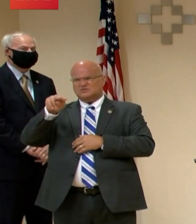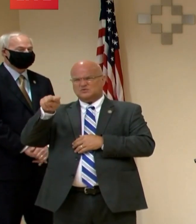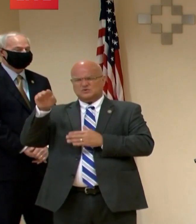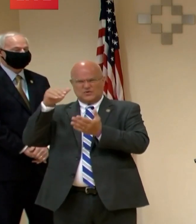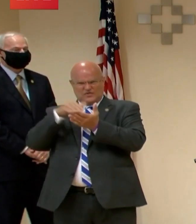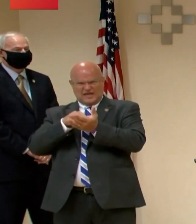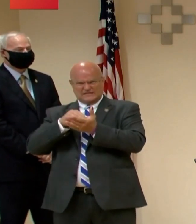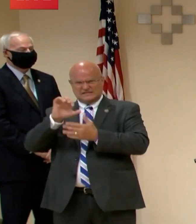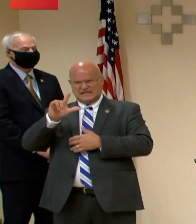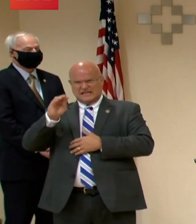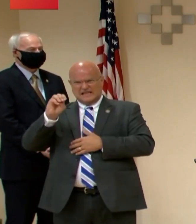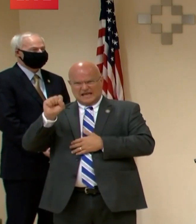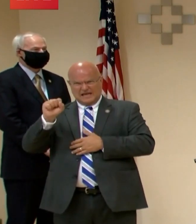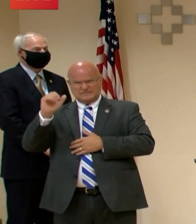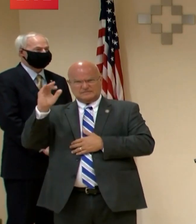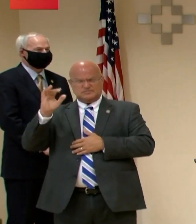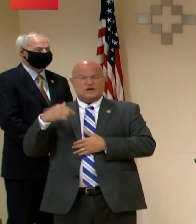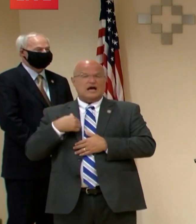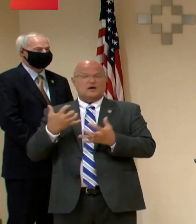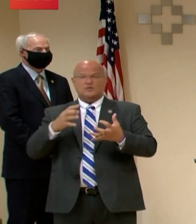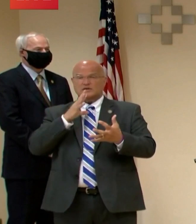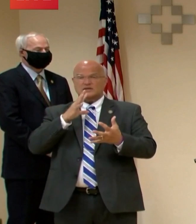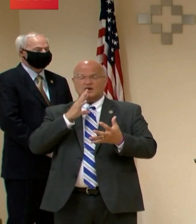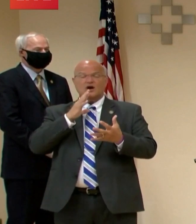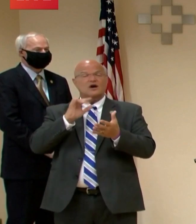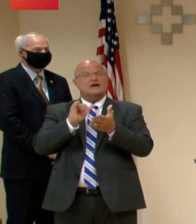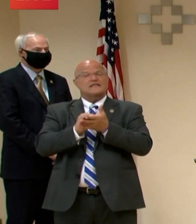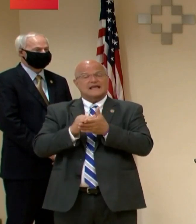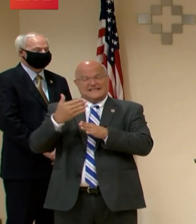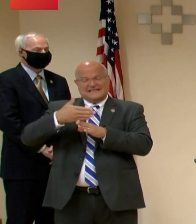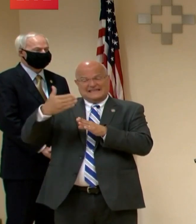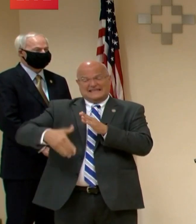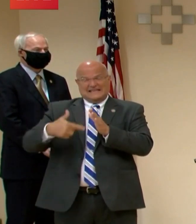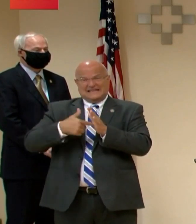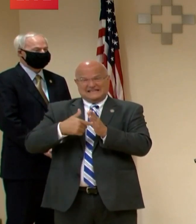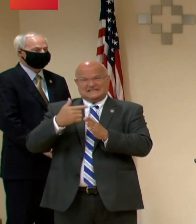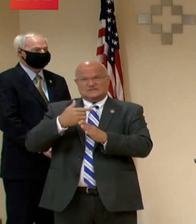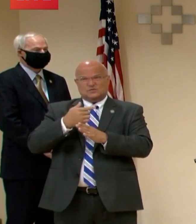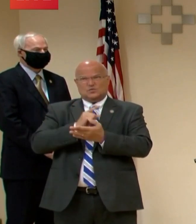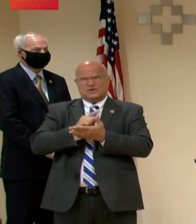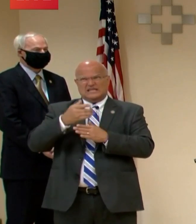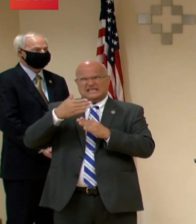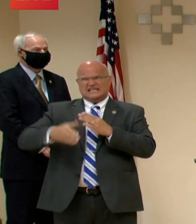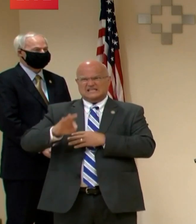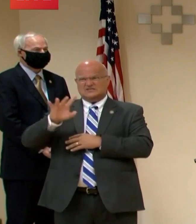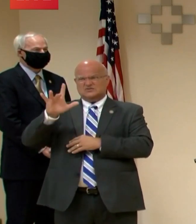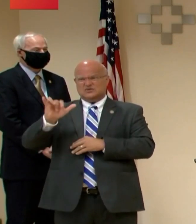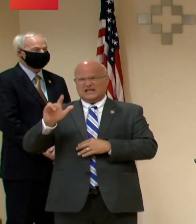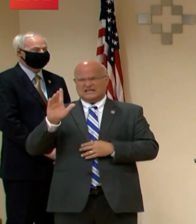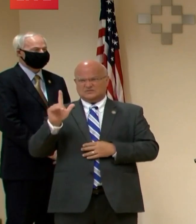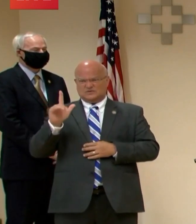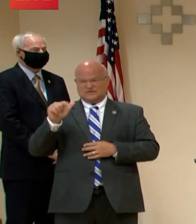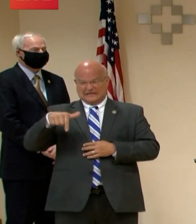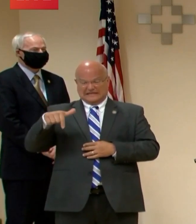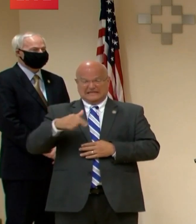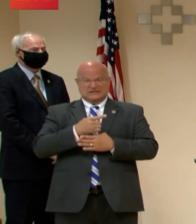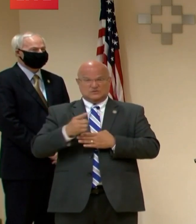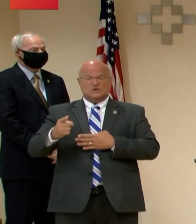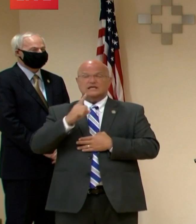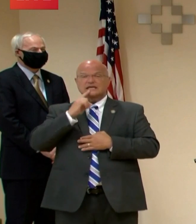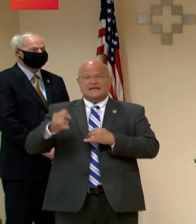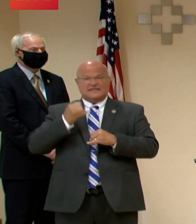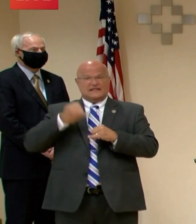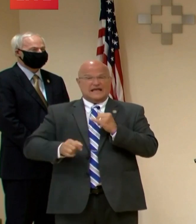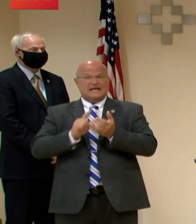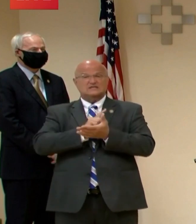122,000 continued claims. I do want to highlight and point out at the end of the week ending July 25th, which would be the end of this week, is